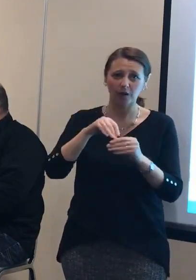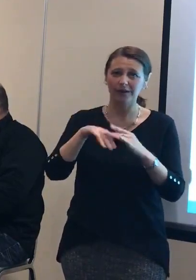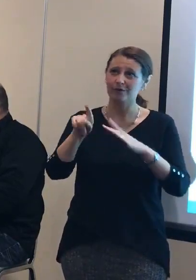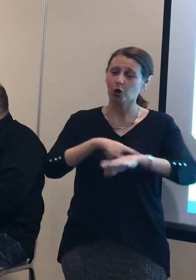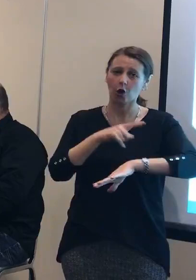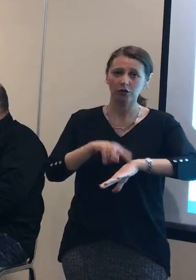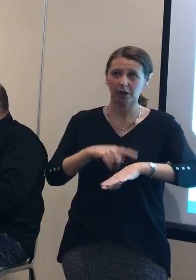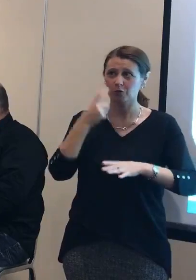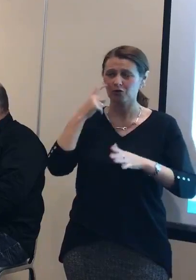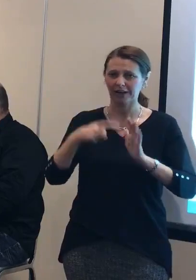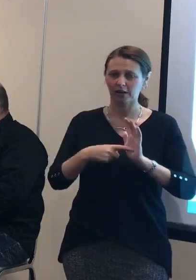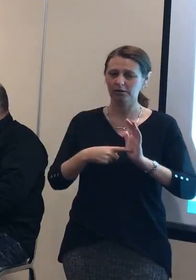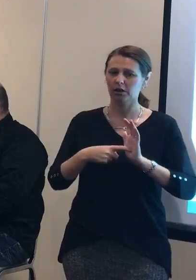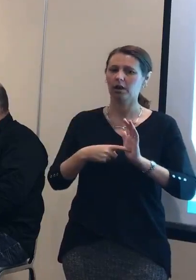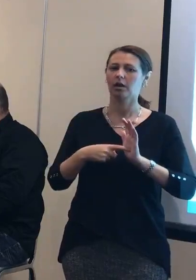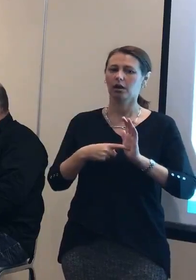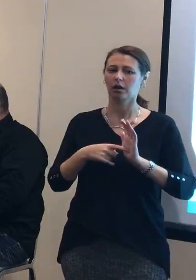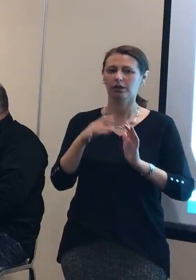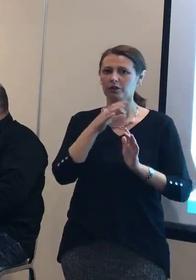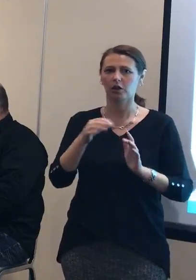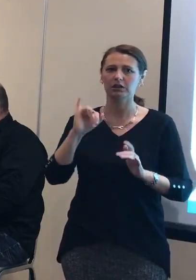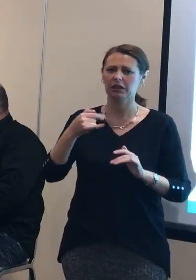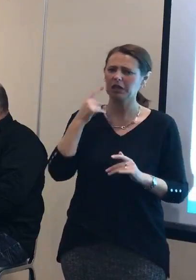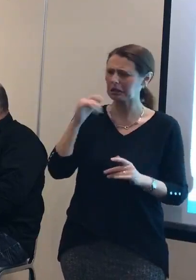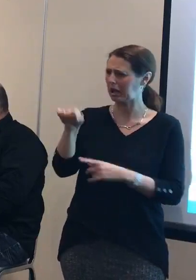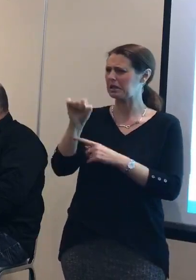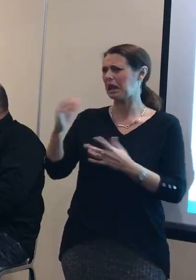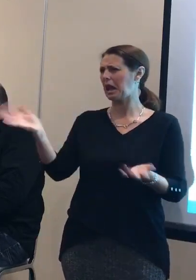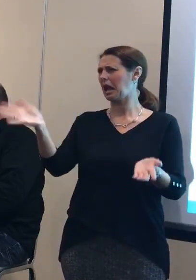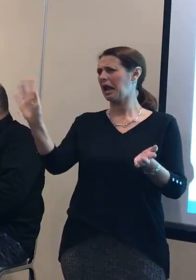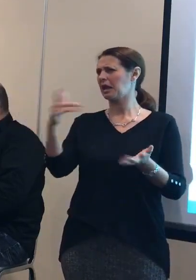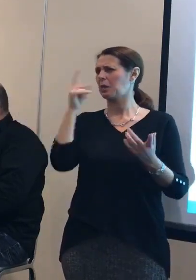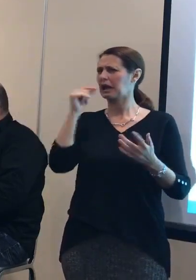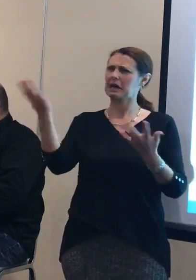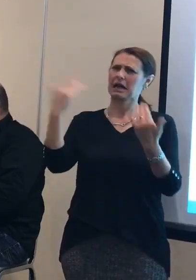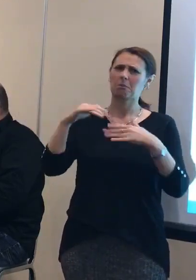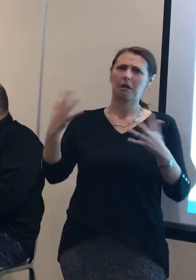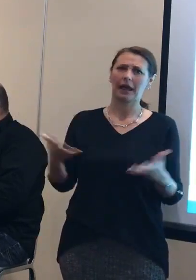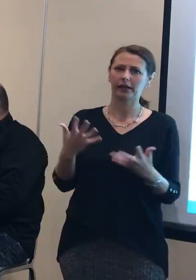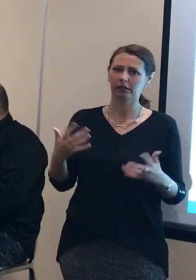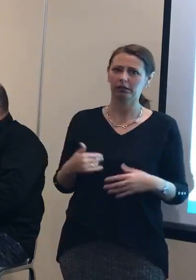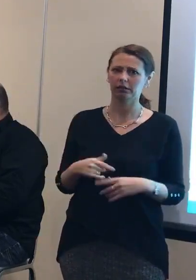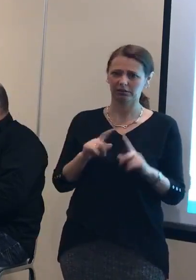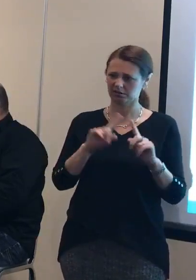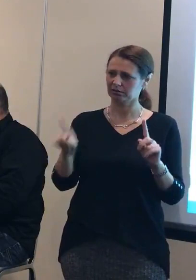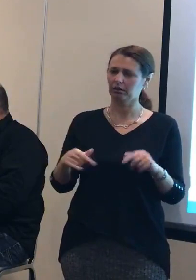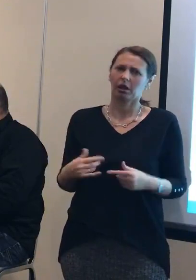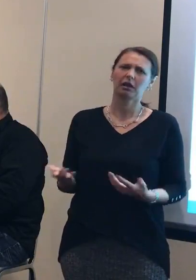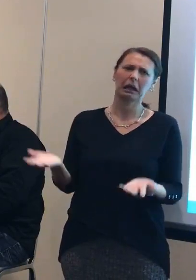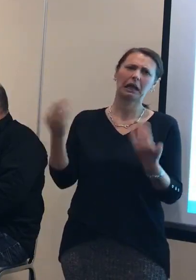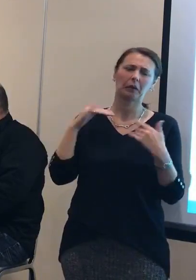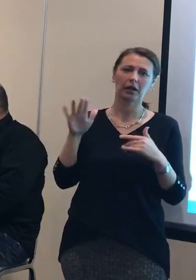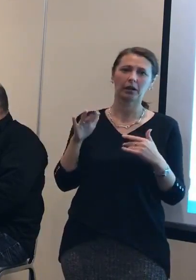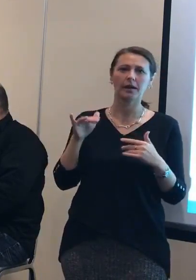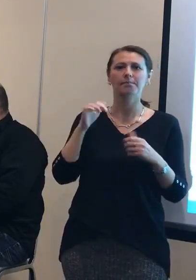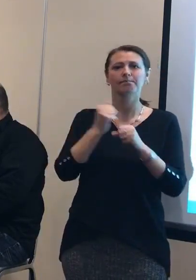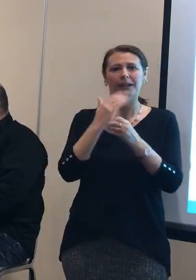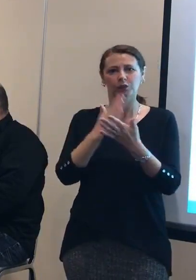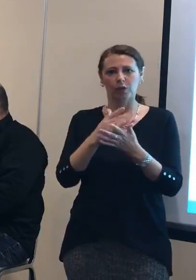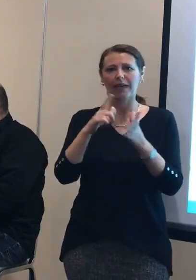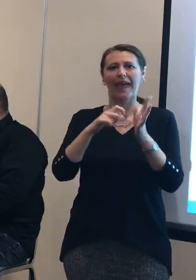to recognise that it's not just, you know, the simple saying of, yeah, anyone can come play here. It's actually taking the action to make sure that they